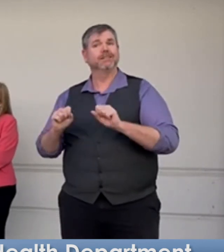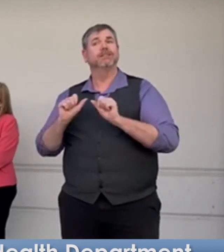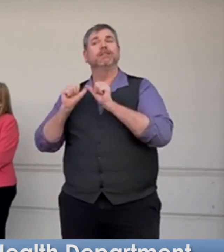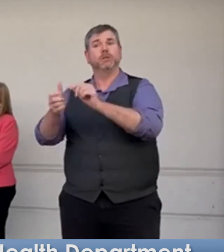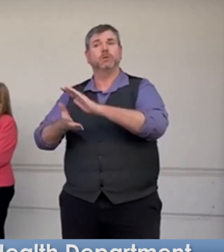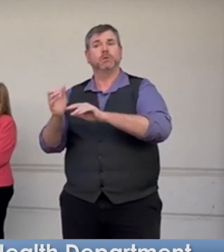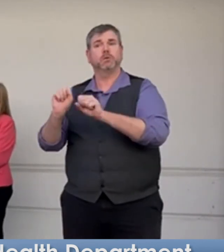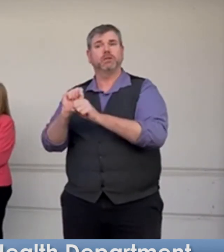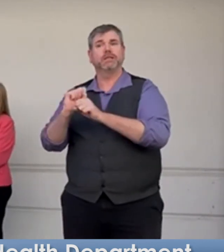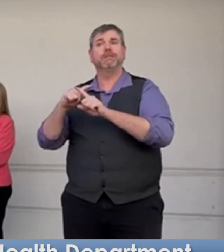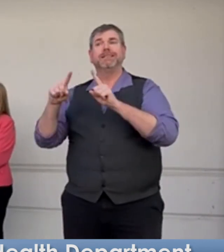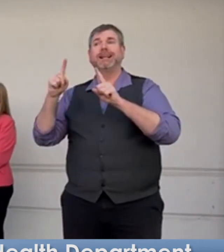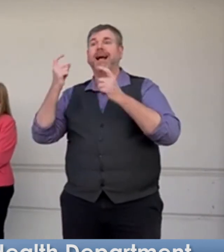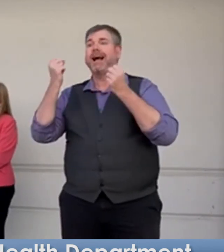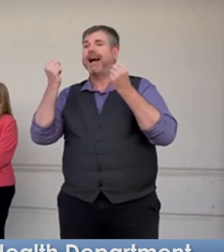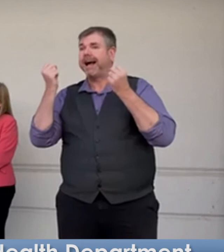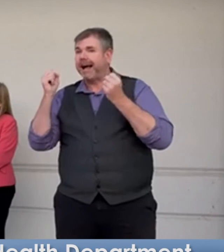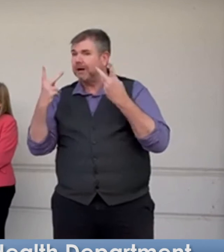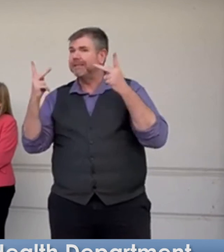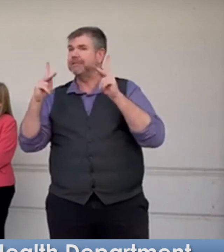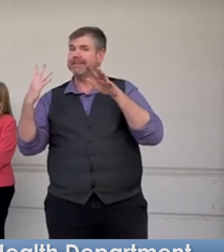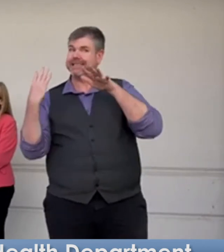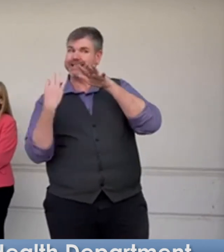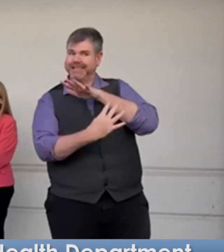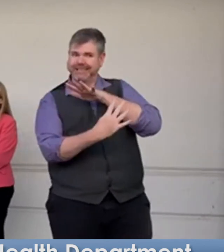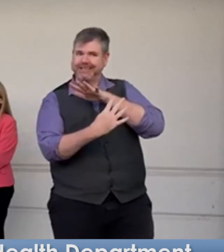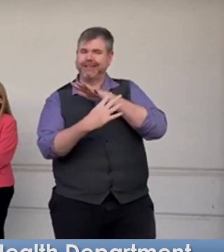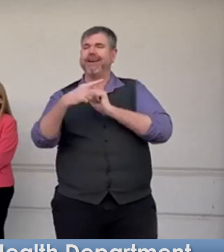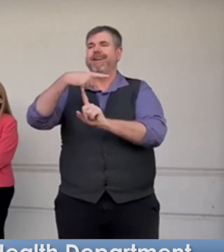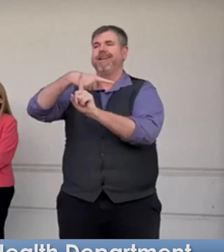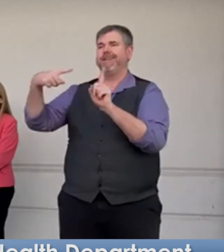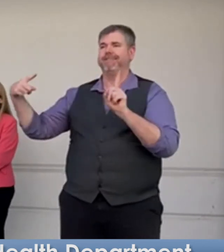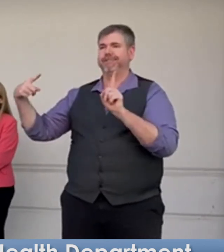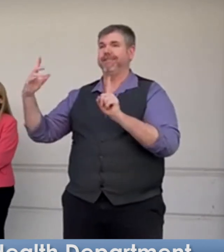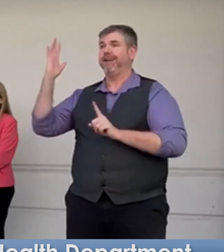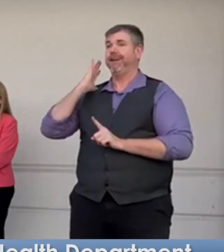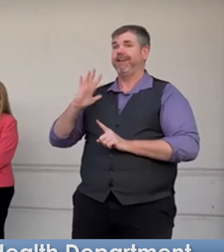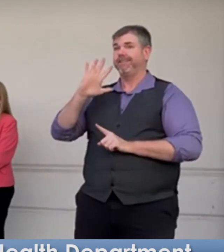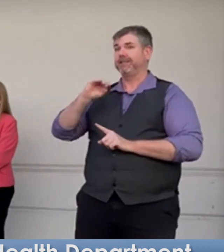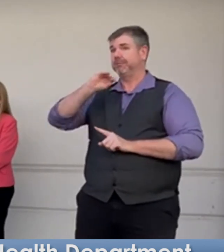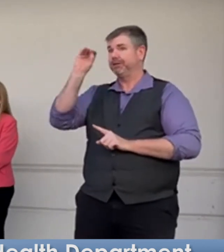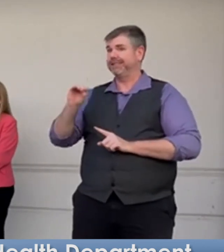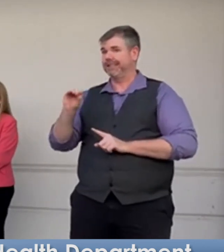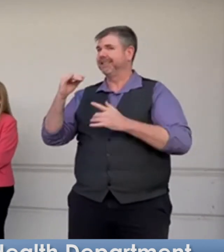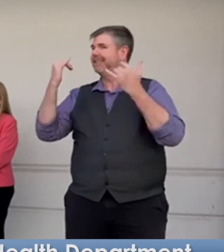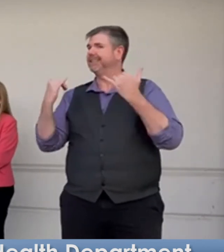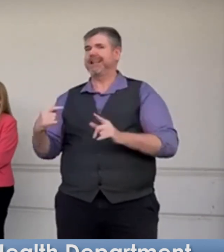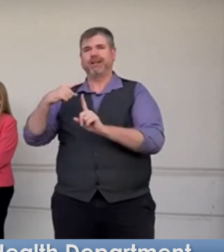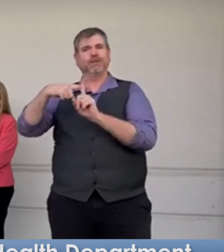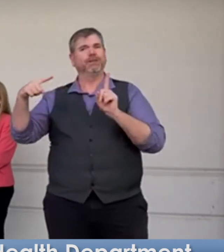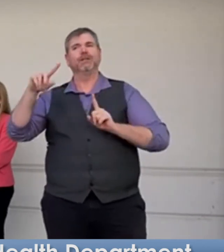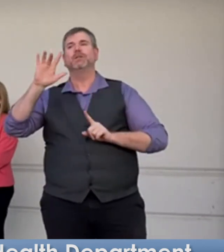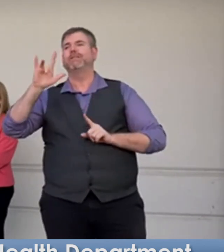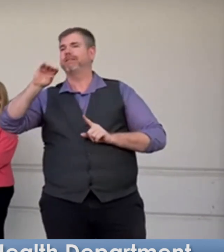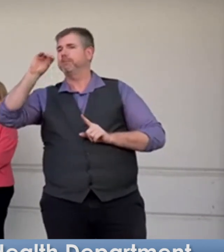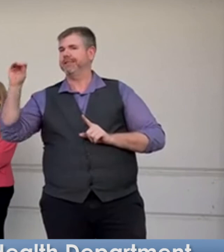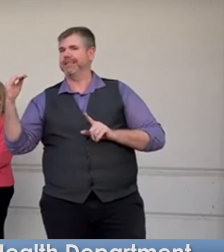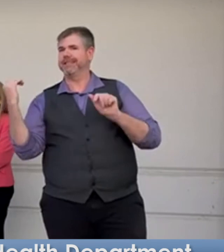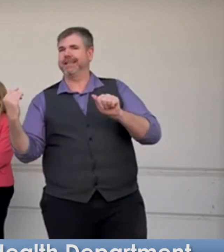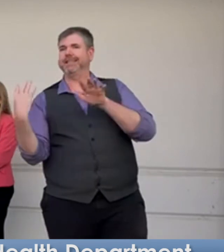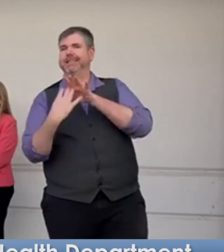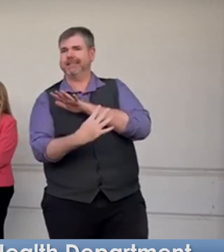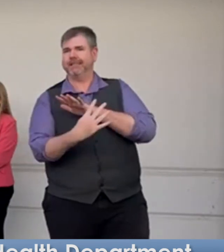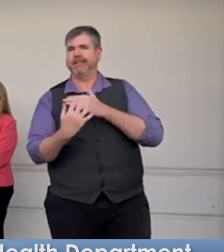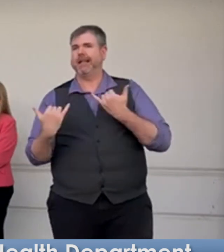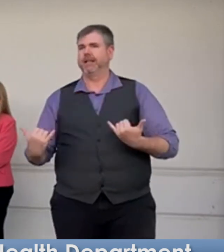to allow those in what the state calls the purple tier. Are they restricted to 25%? They are not restricted to 25%,